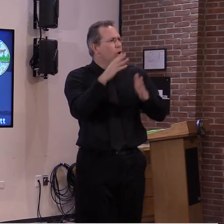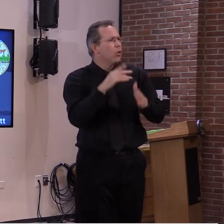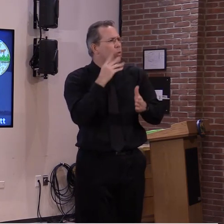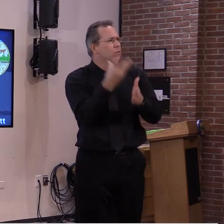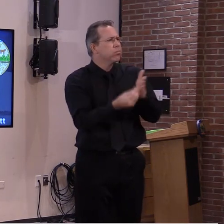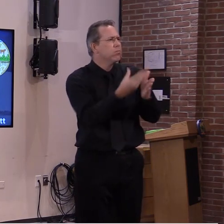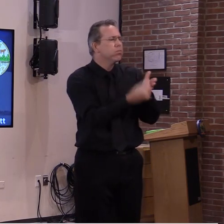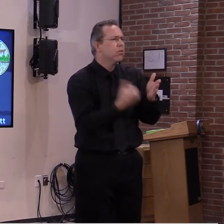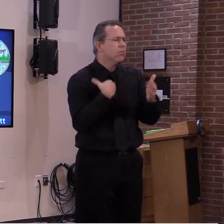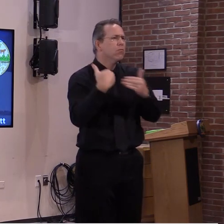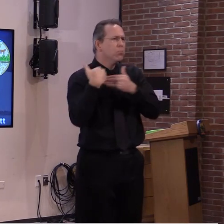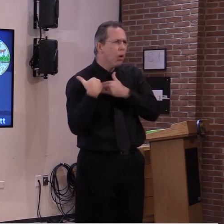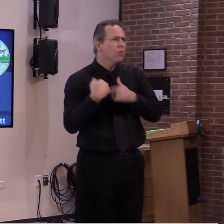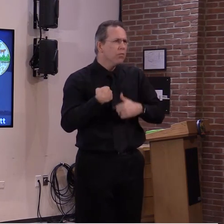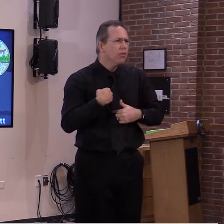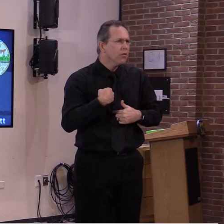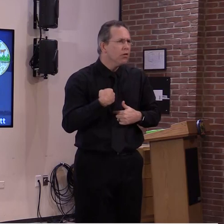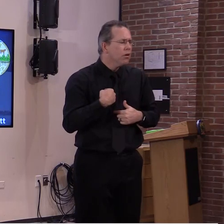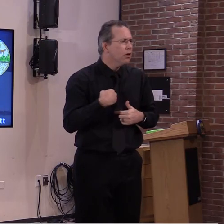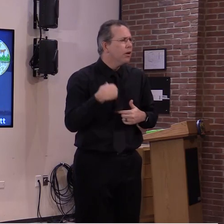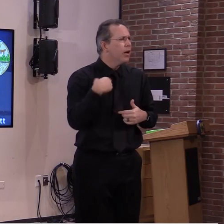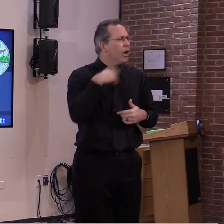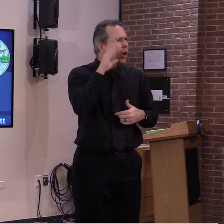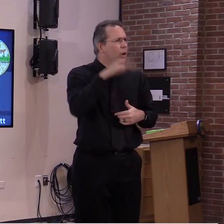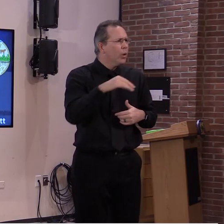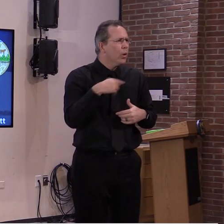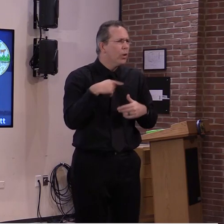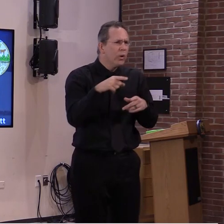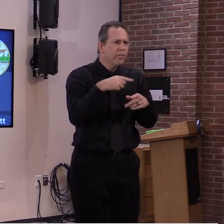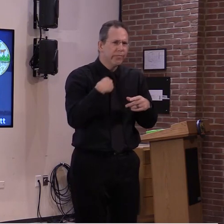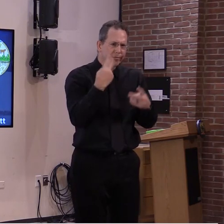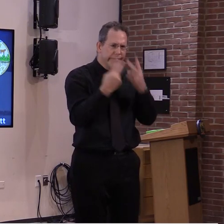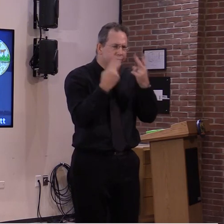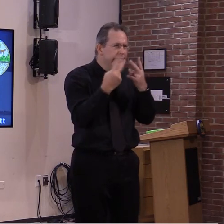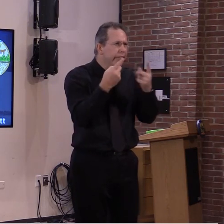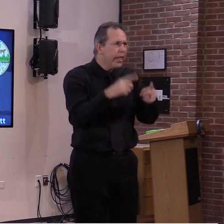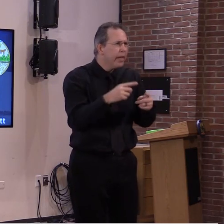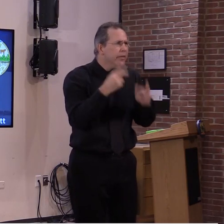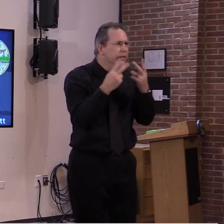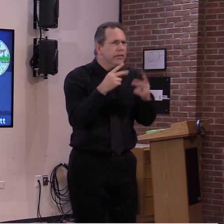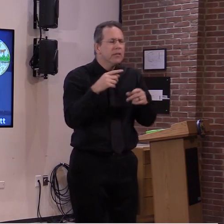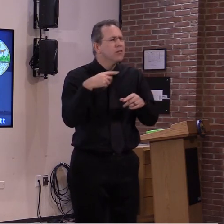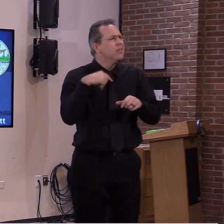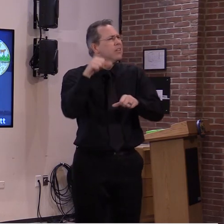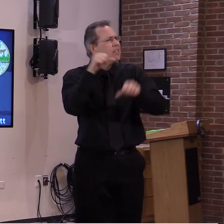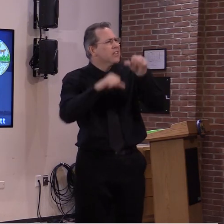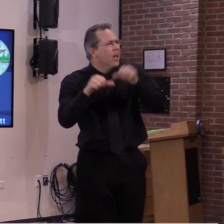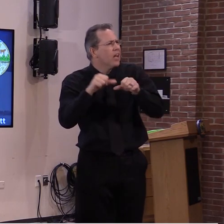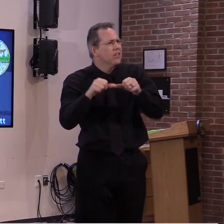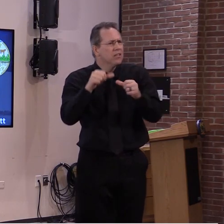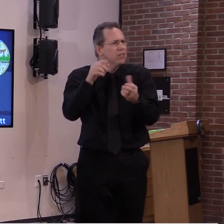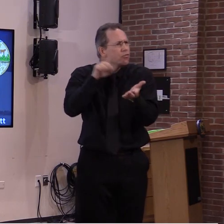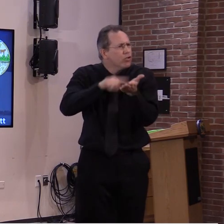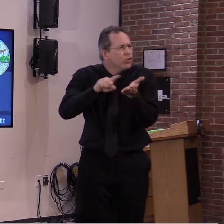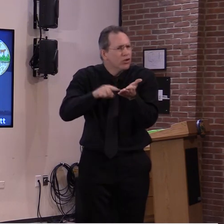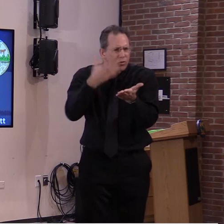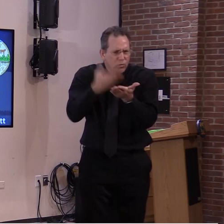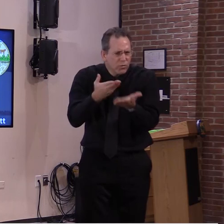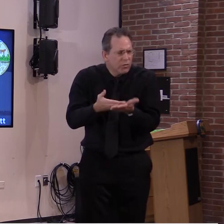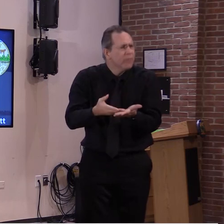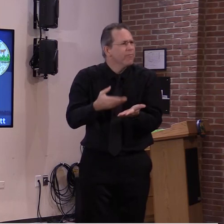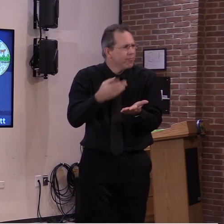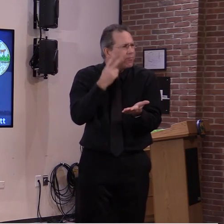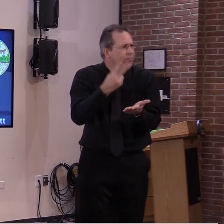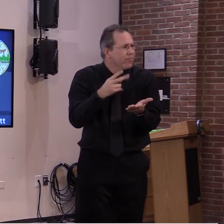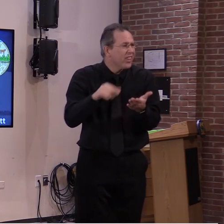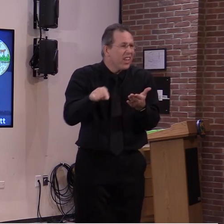We know from experience, from the data and science, that those who are older and others with serious underlying chronic